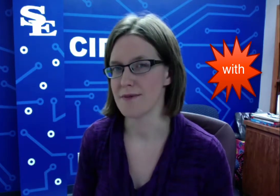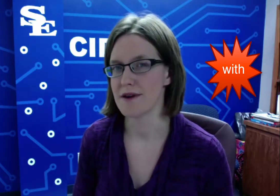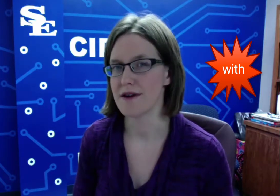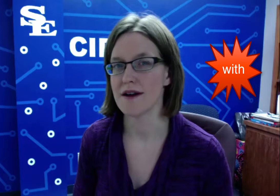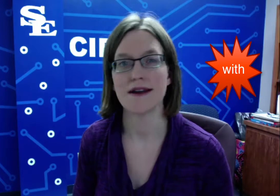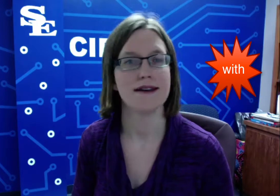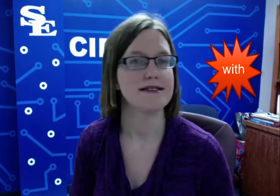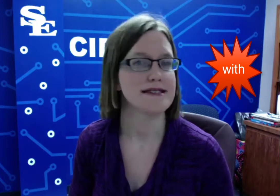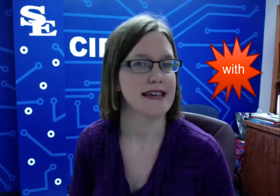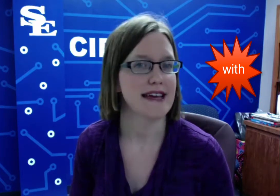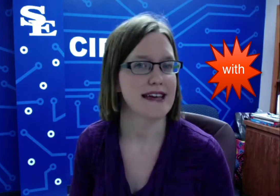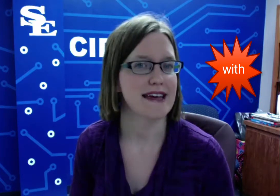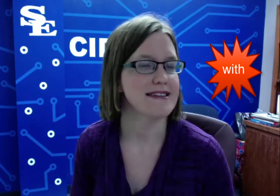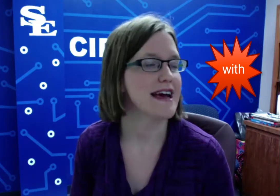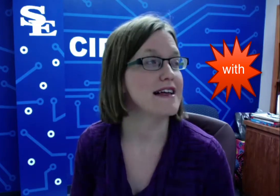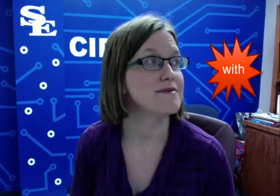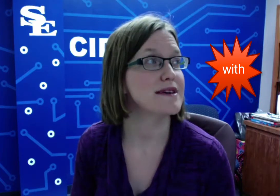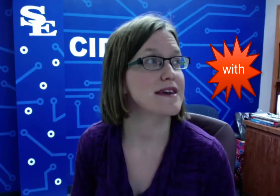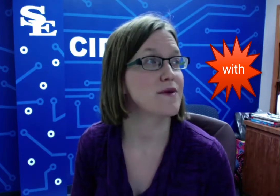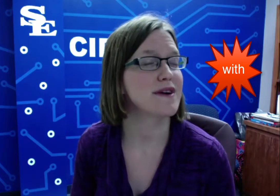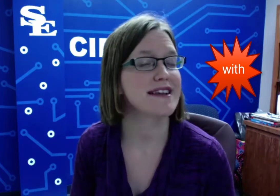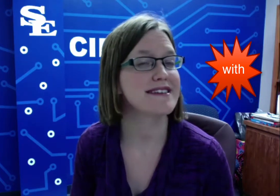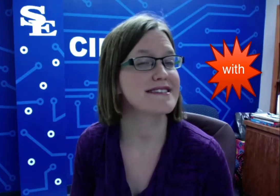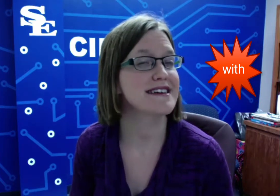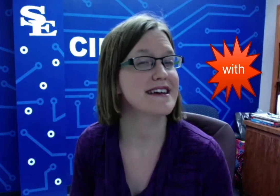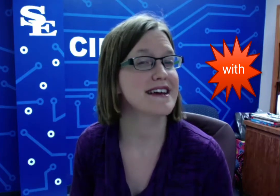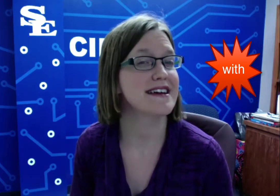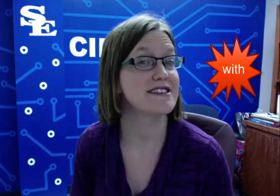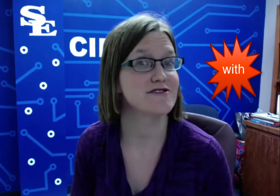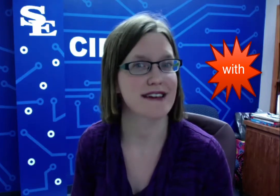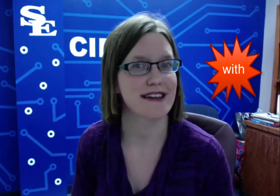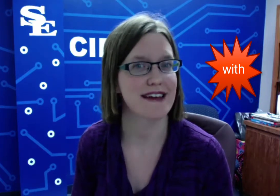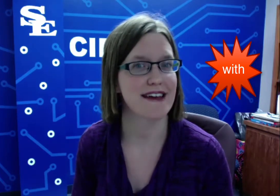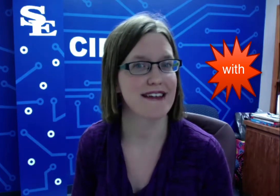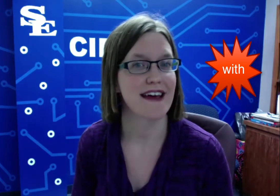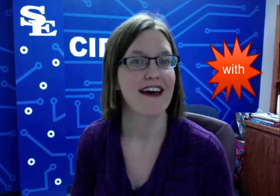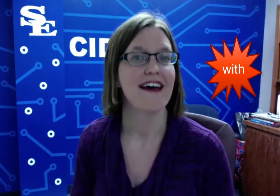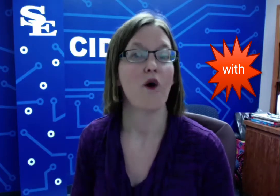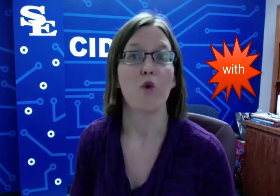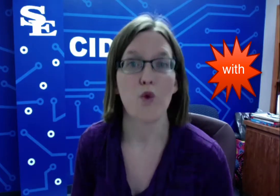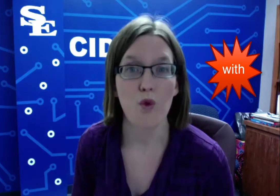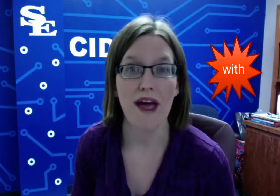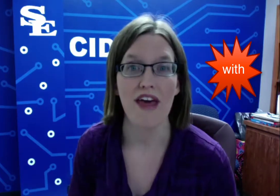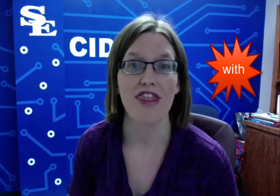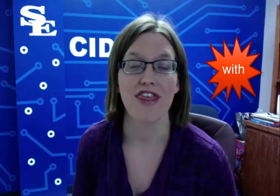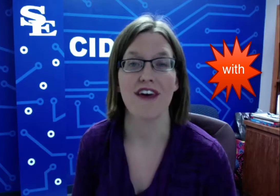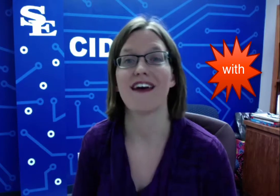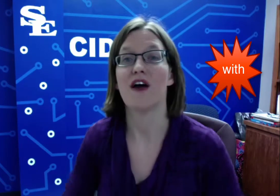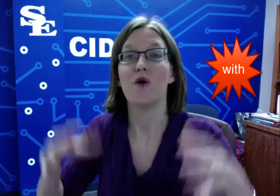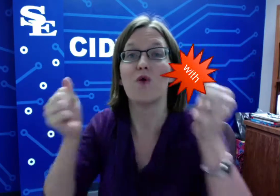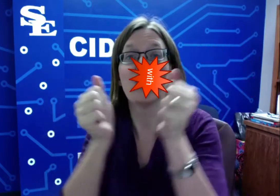Remember? Say it. Tell me. What is it? Did you get it? With.